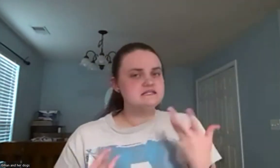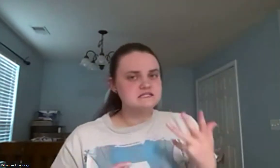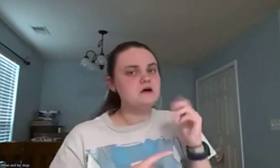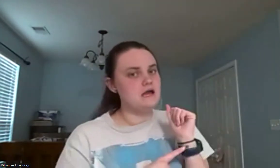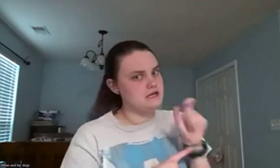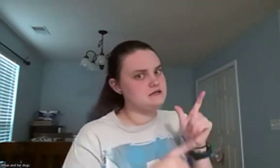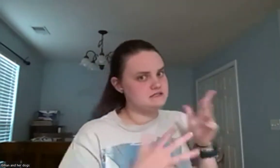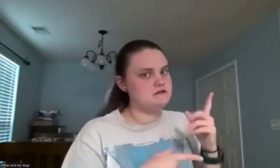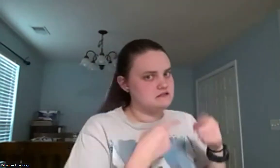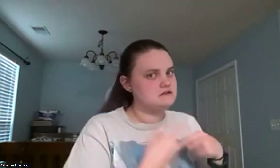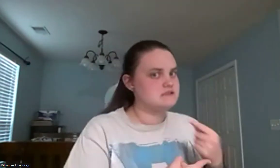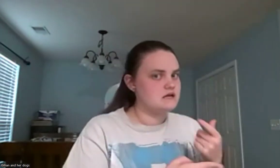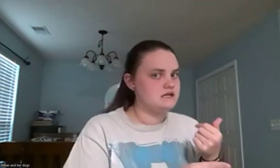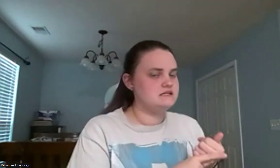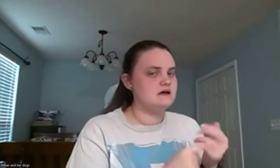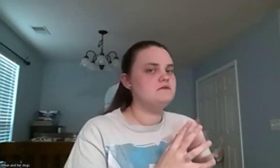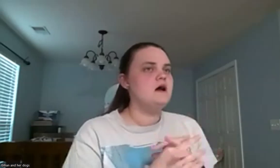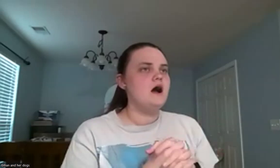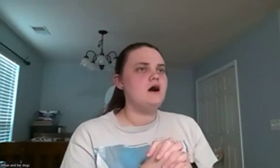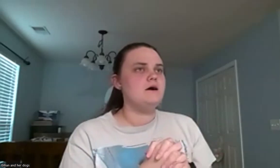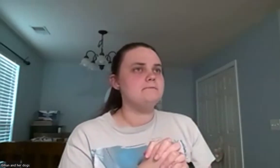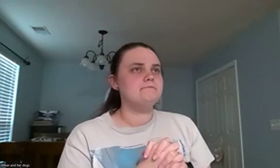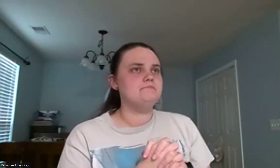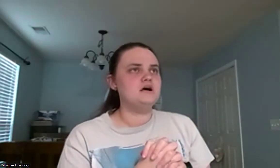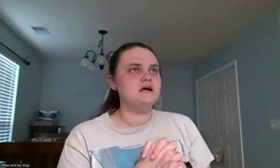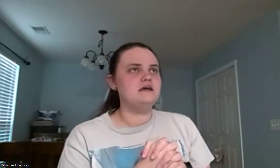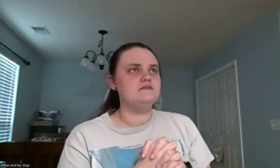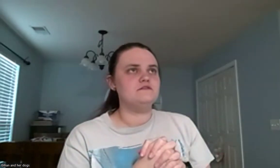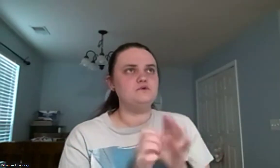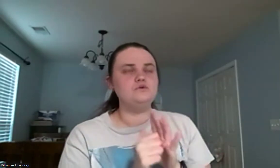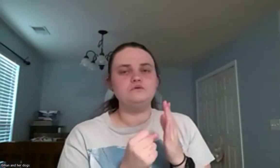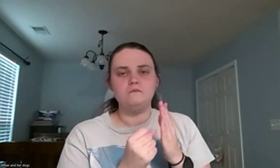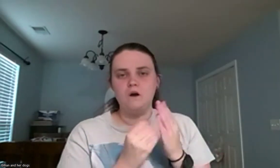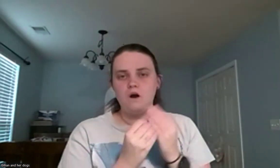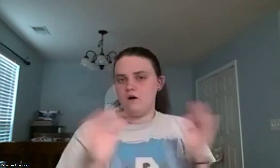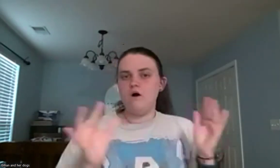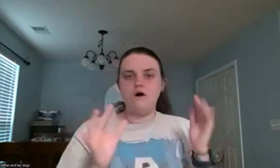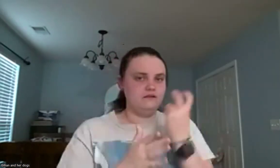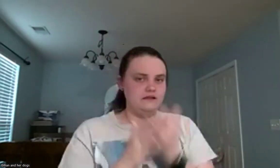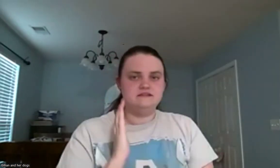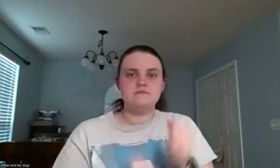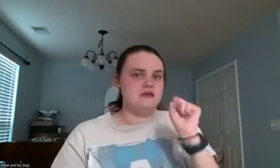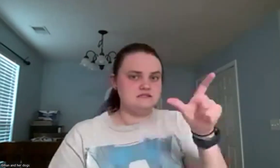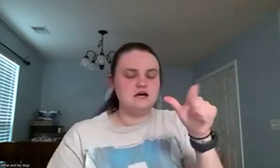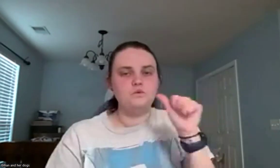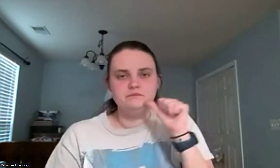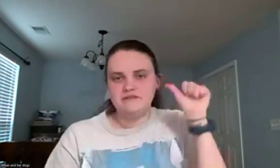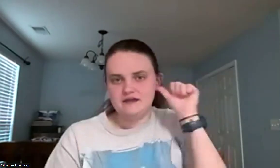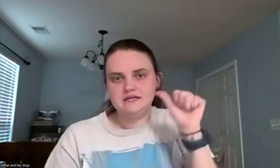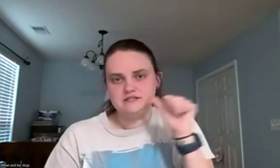still ASL, is still a sign in itself. But the full all in-depth ASL would be that